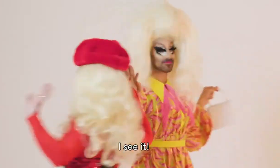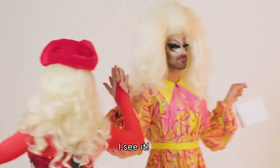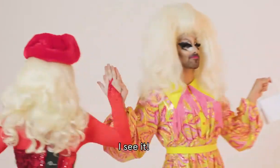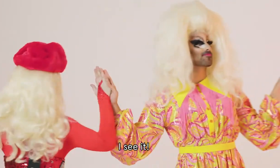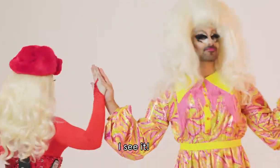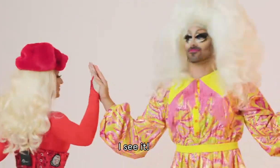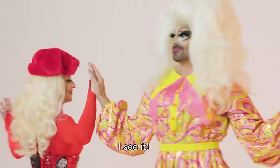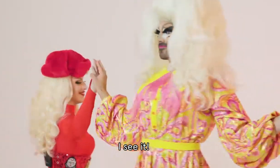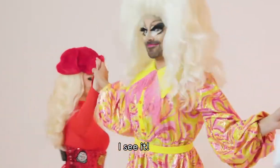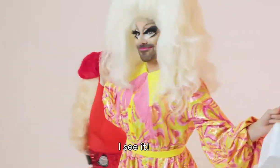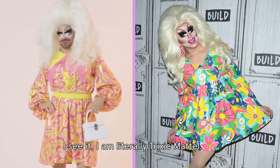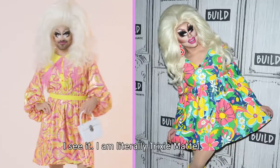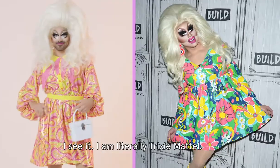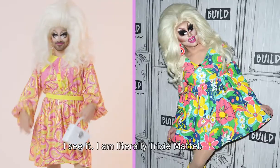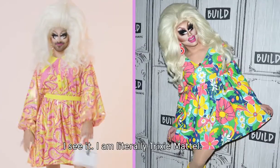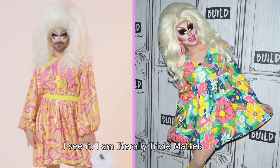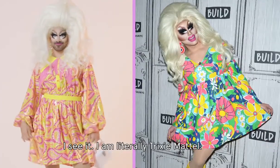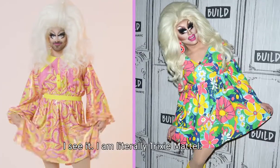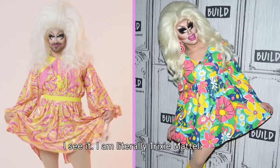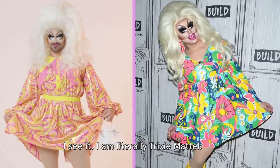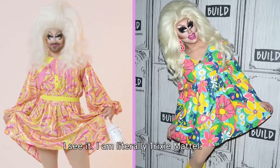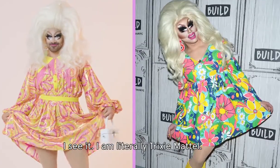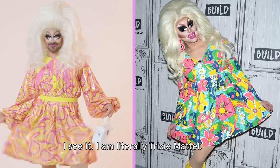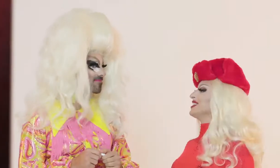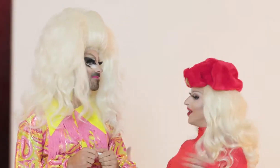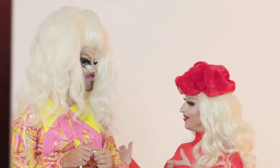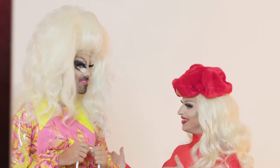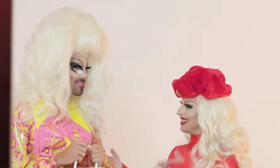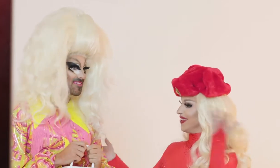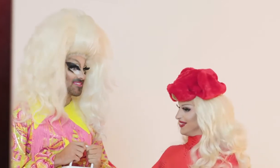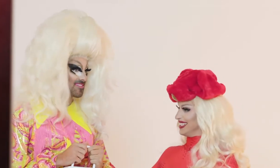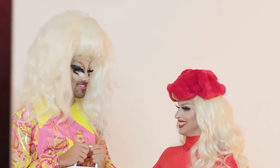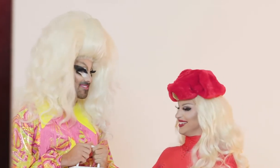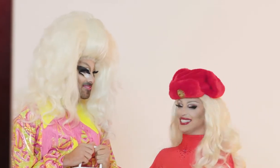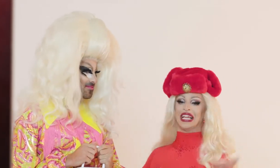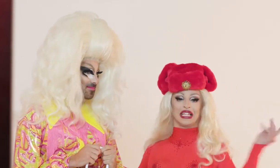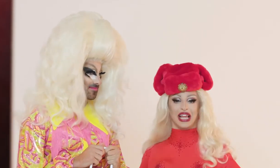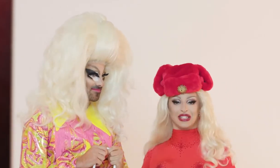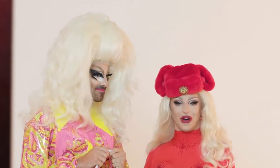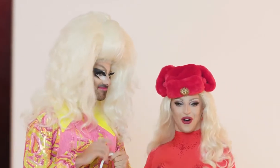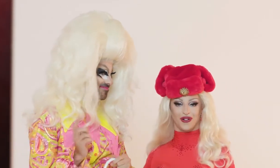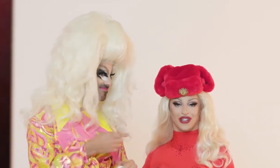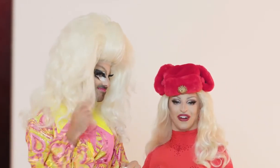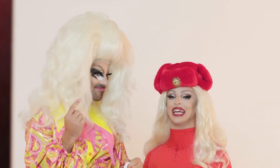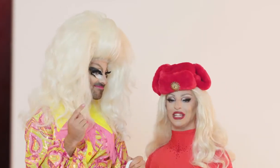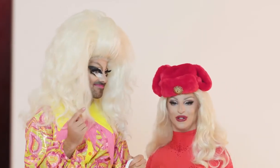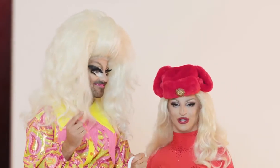I see it. I see it. I am literally Trixie Mattel. So, now that we're sisters, let's go host our hit